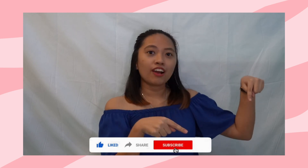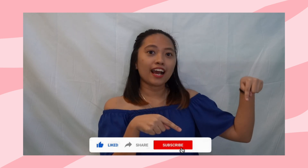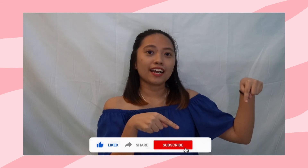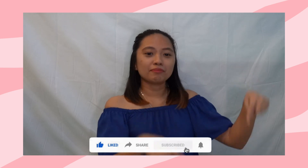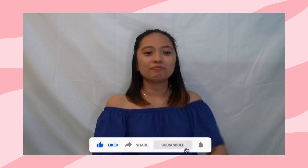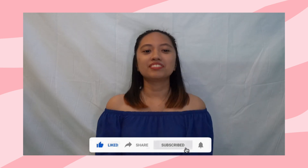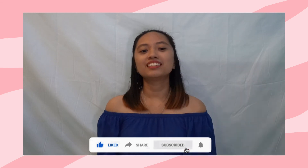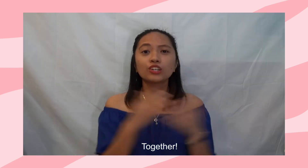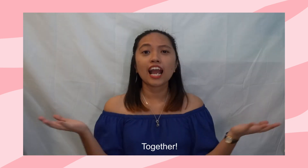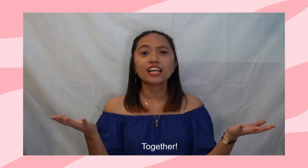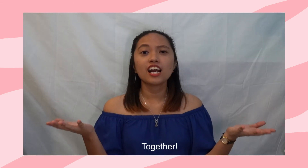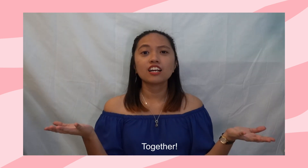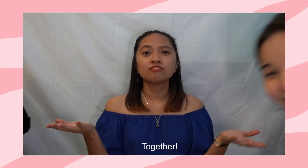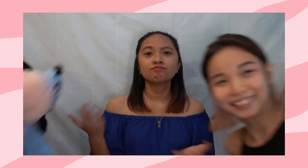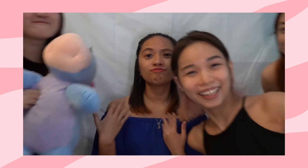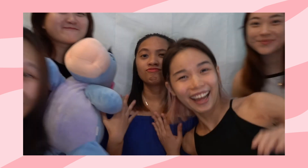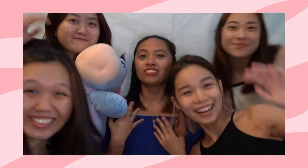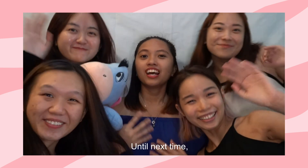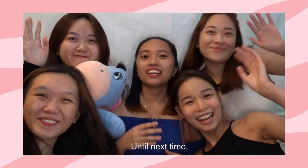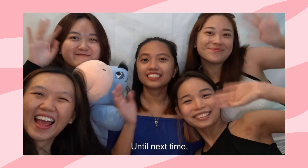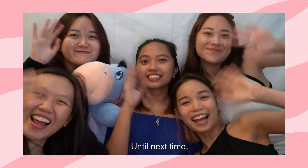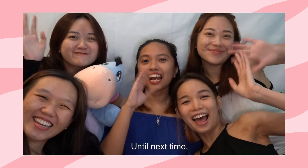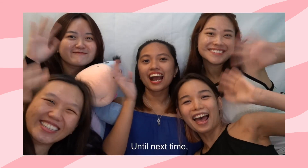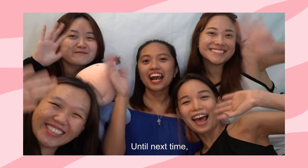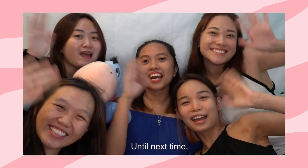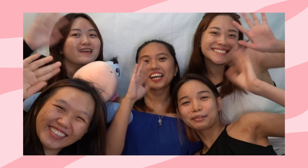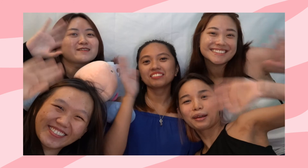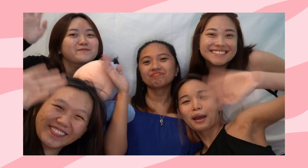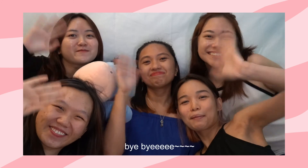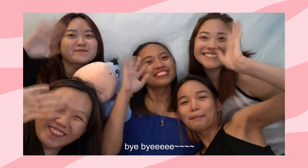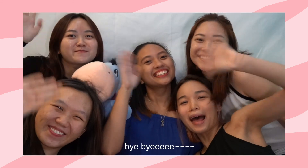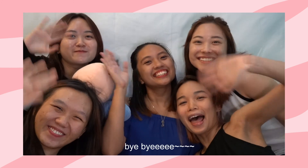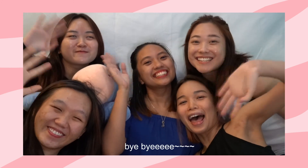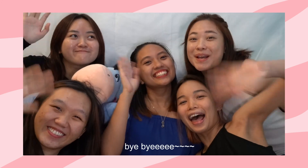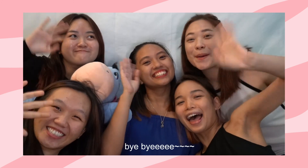subscribe. Together, See you next next time. time. Bye.